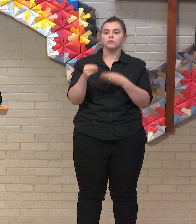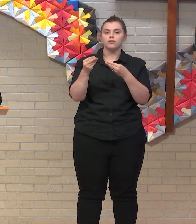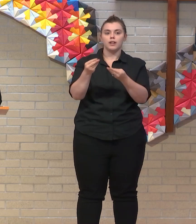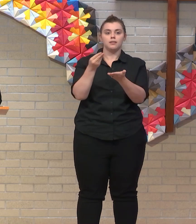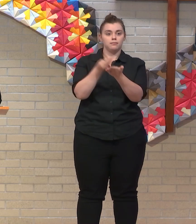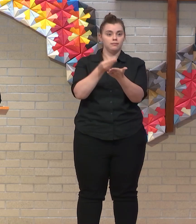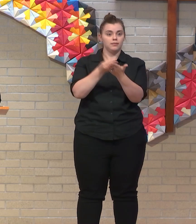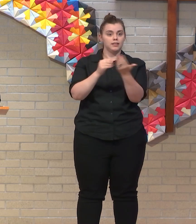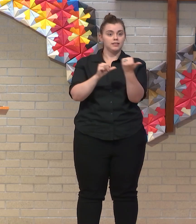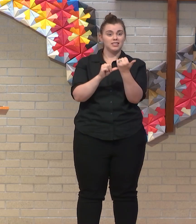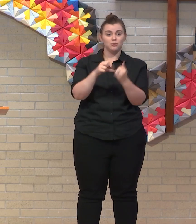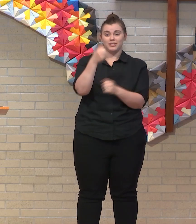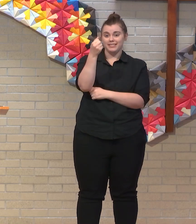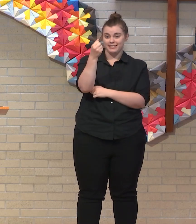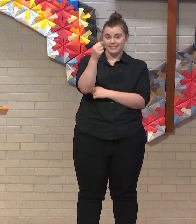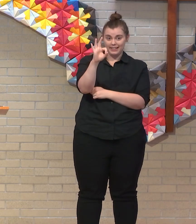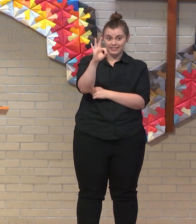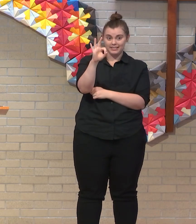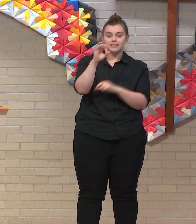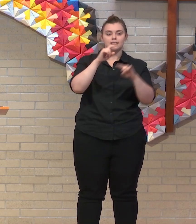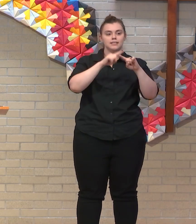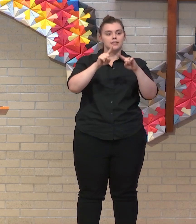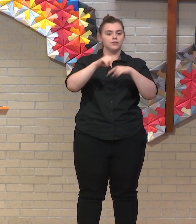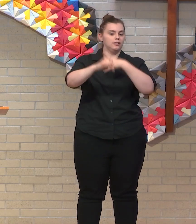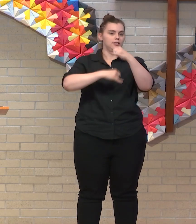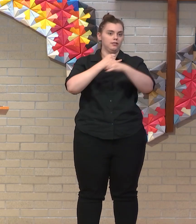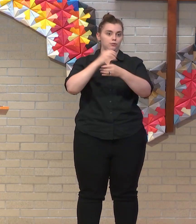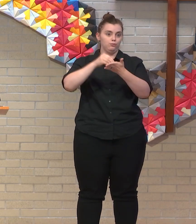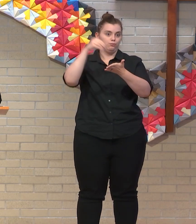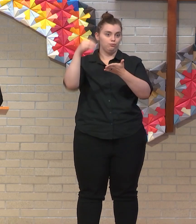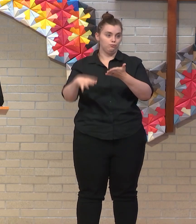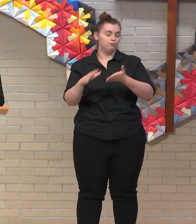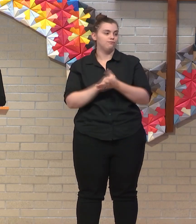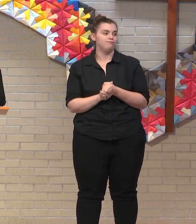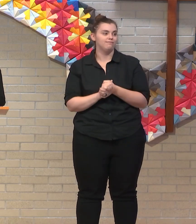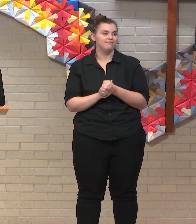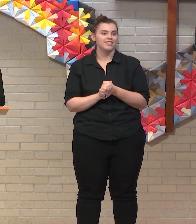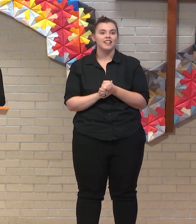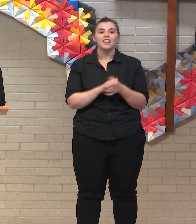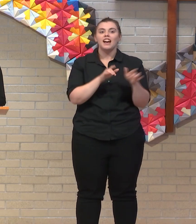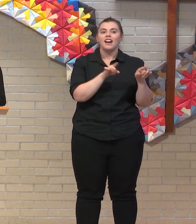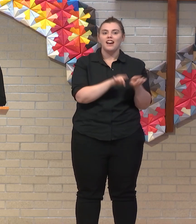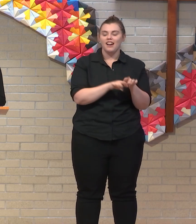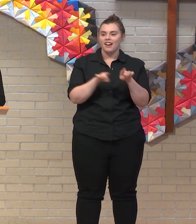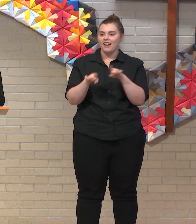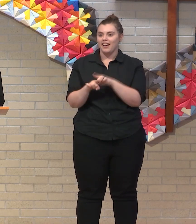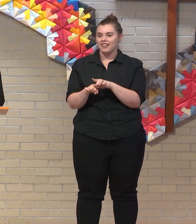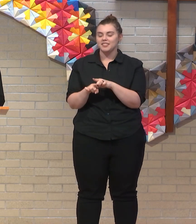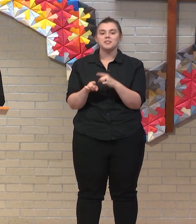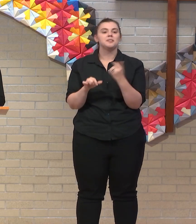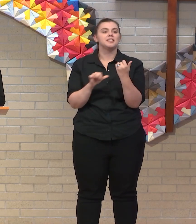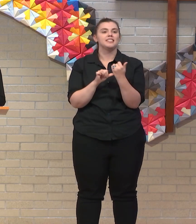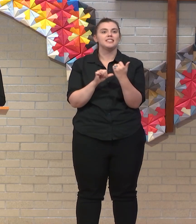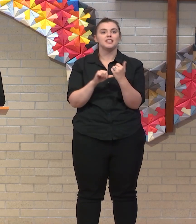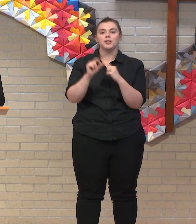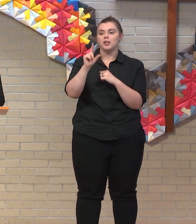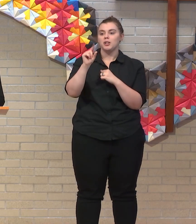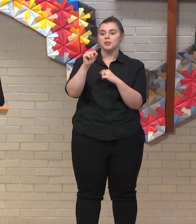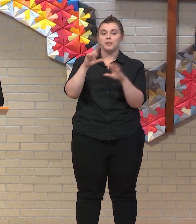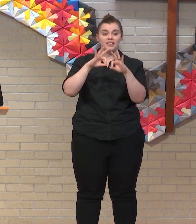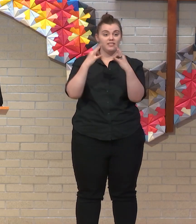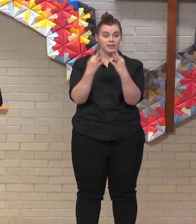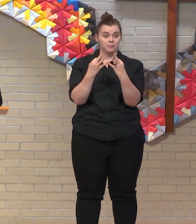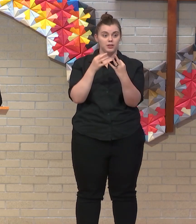financial assistance to 19 of our international students. They are also assisting more than 20 refugee families